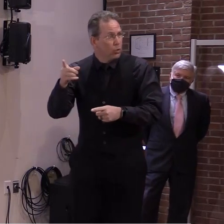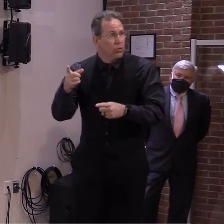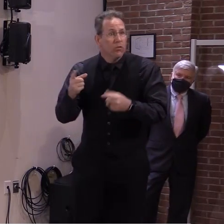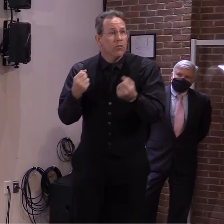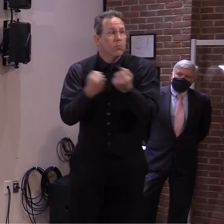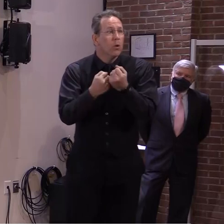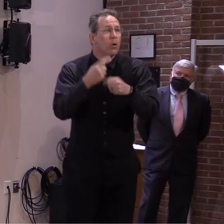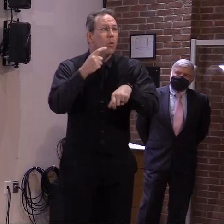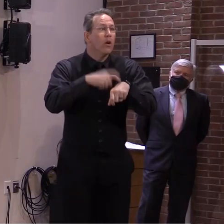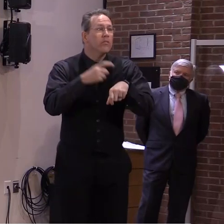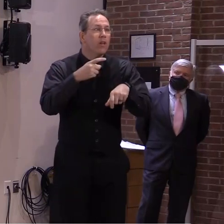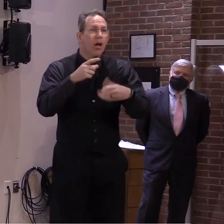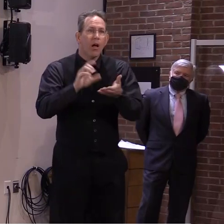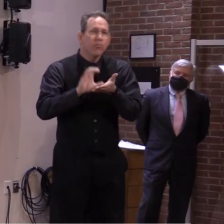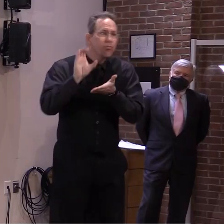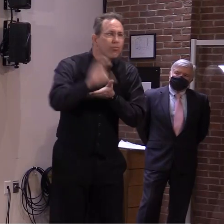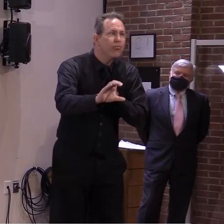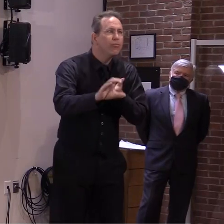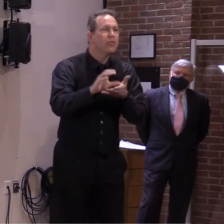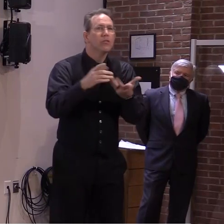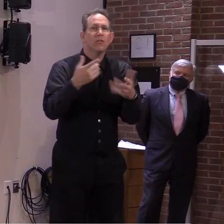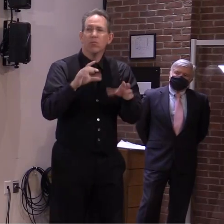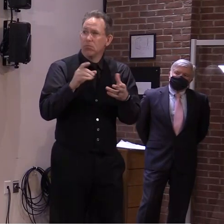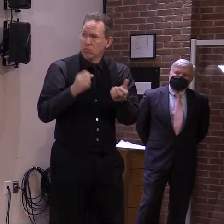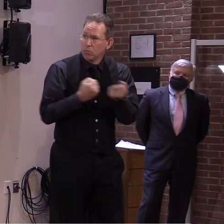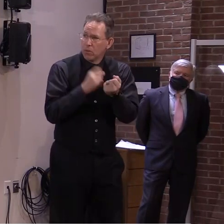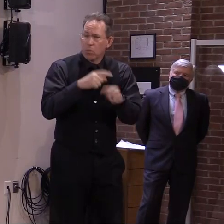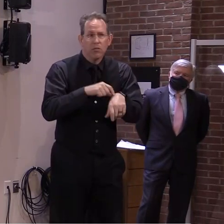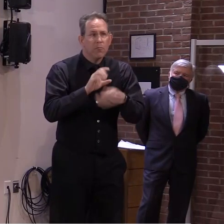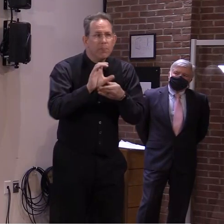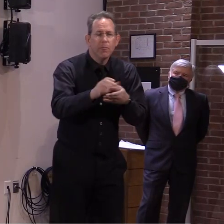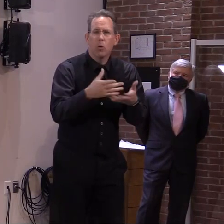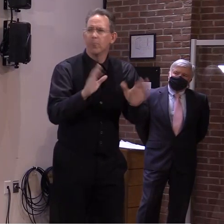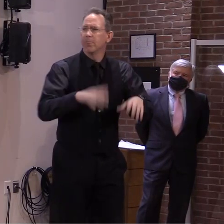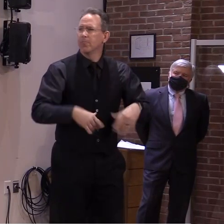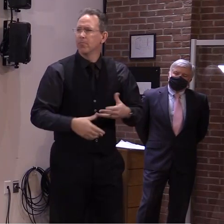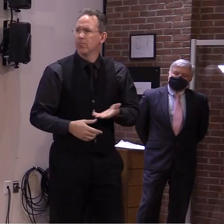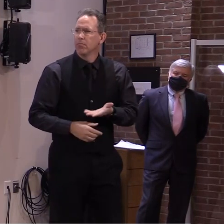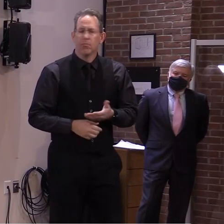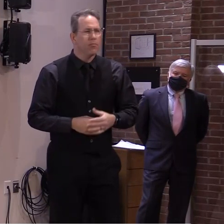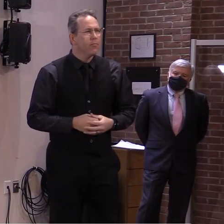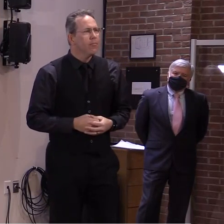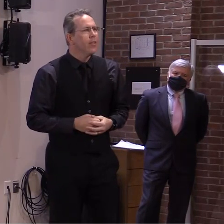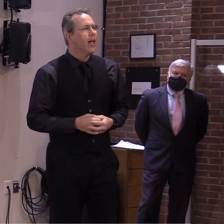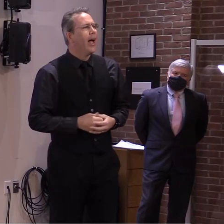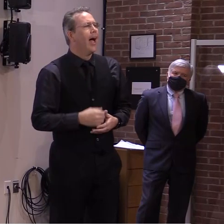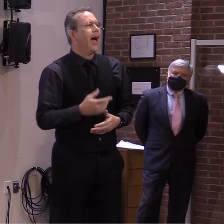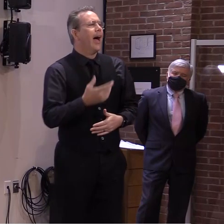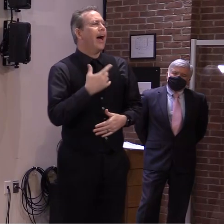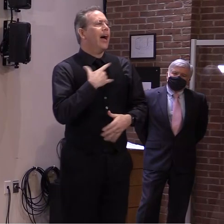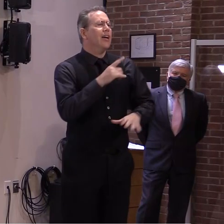fund this year? Not without structural changes, Stuart. No.